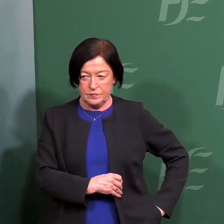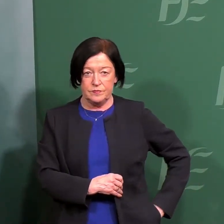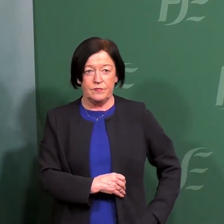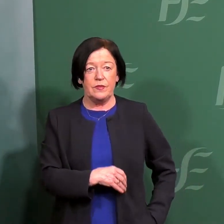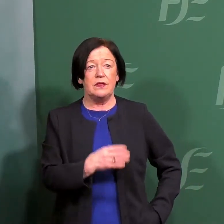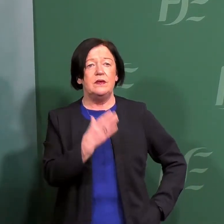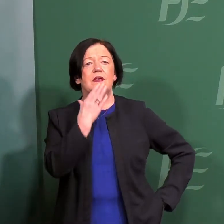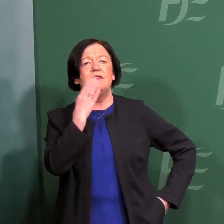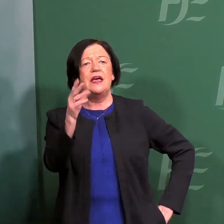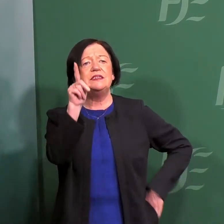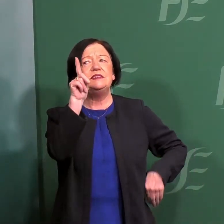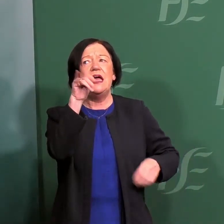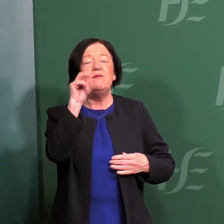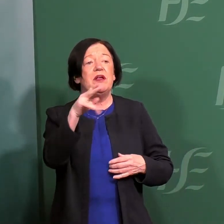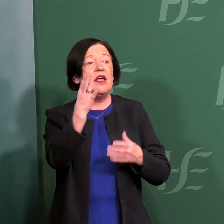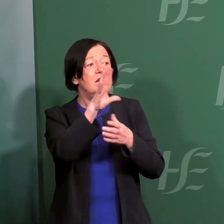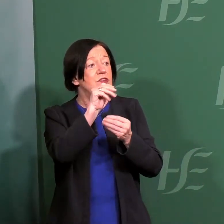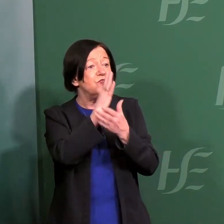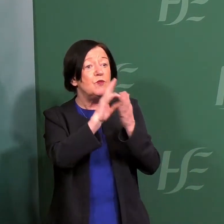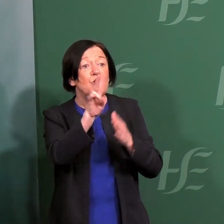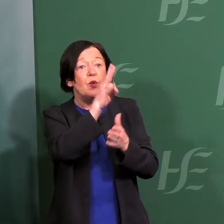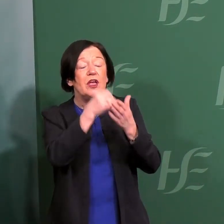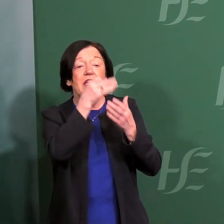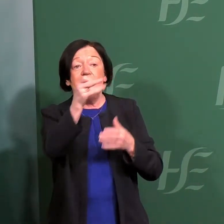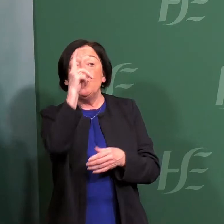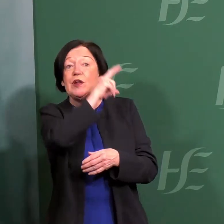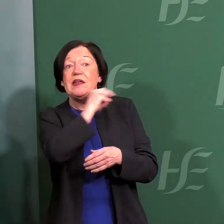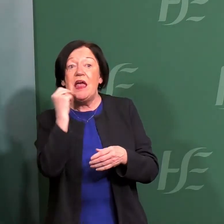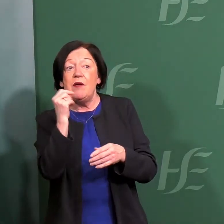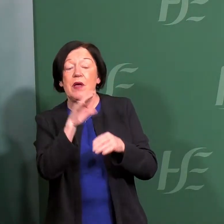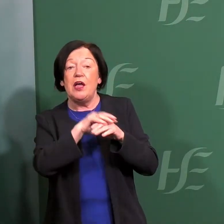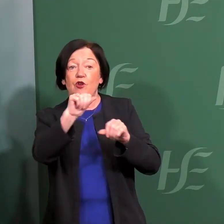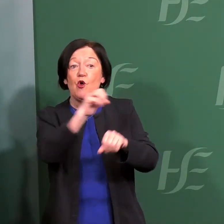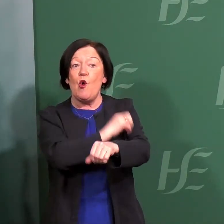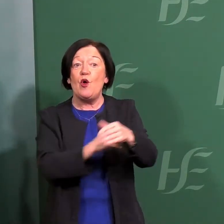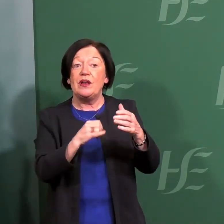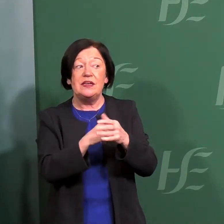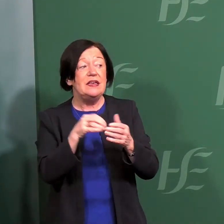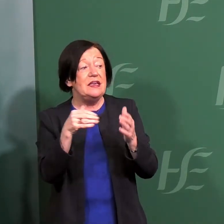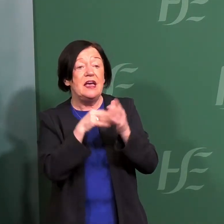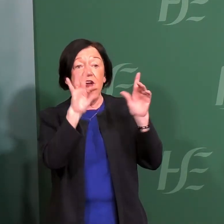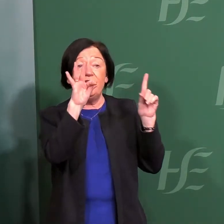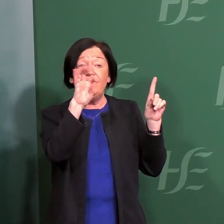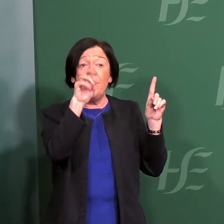Thanks, Damien. And we take some questions. If you give your name and media organisation. Yes, Fergal.